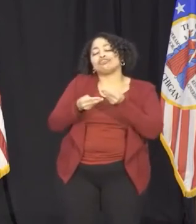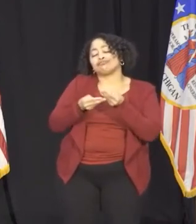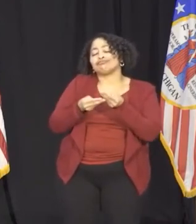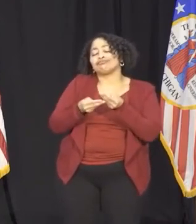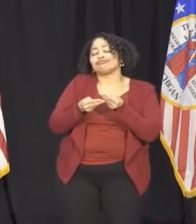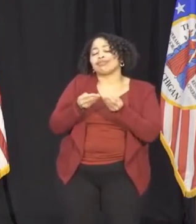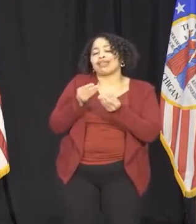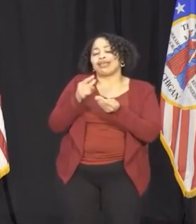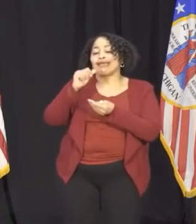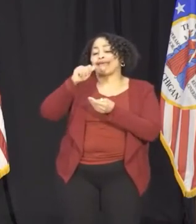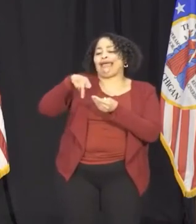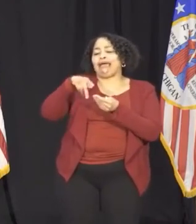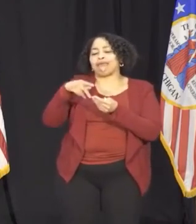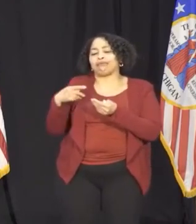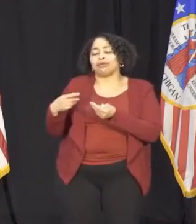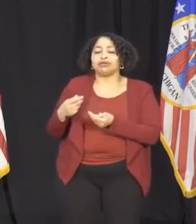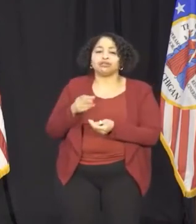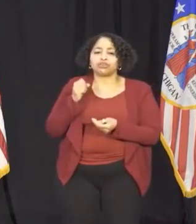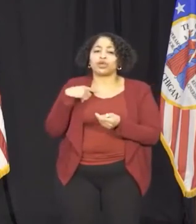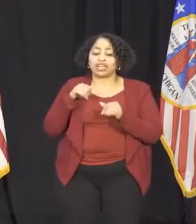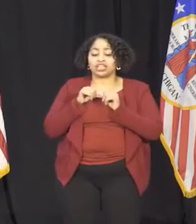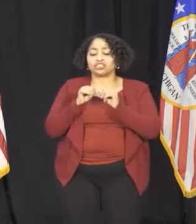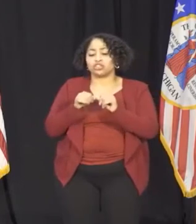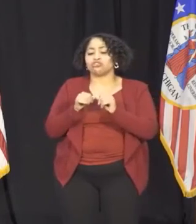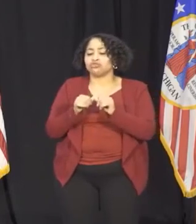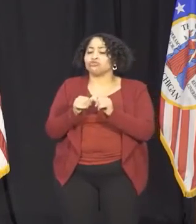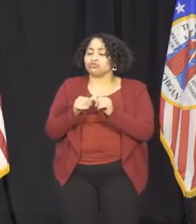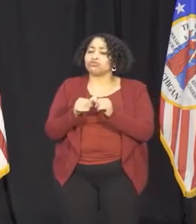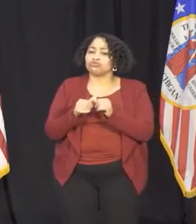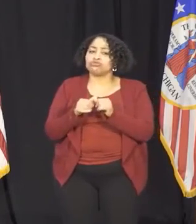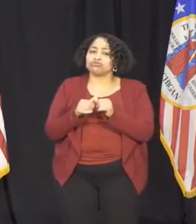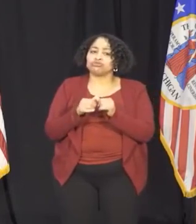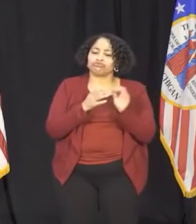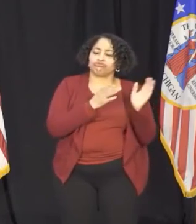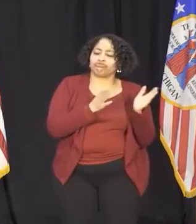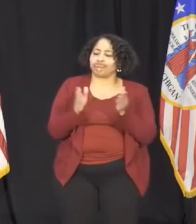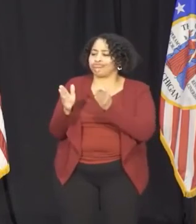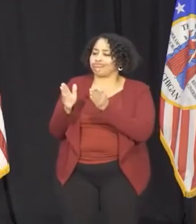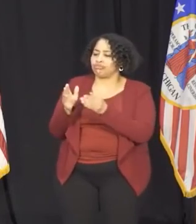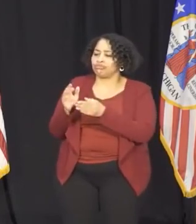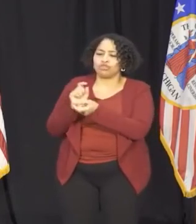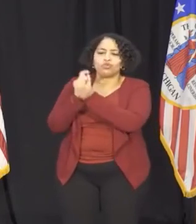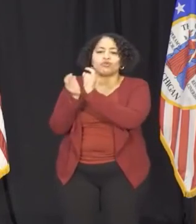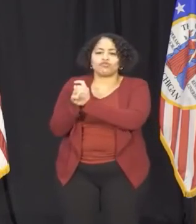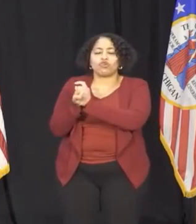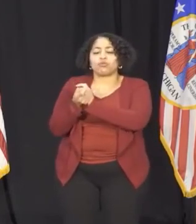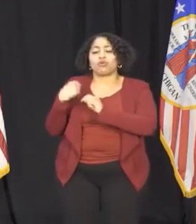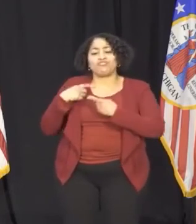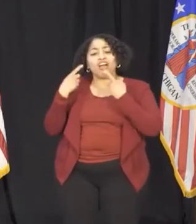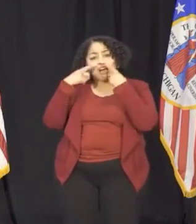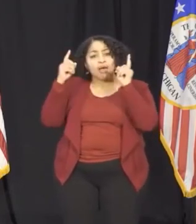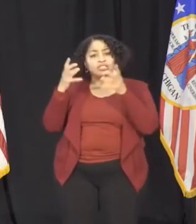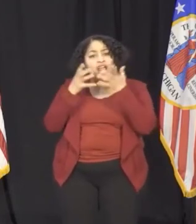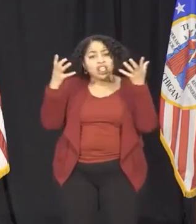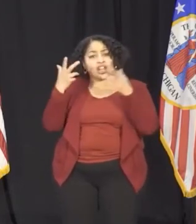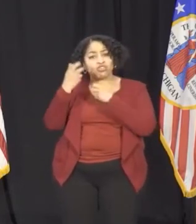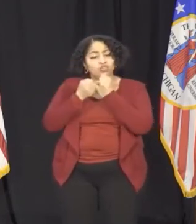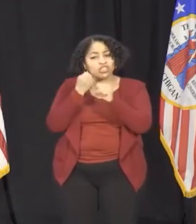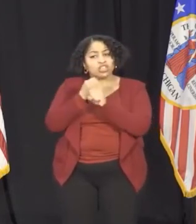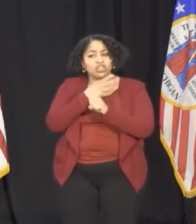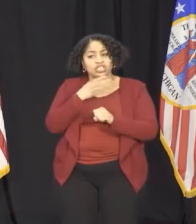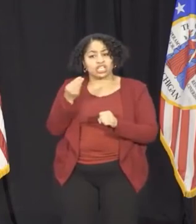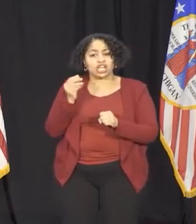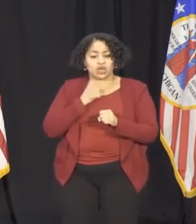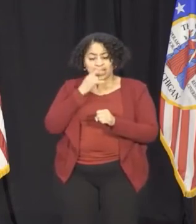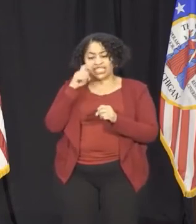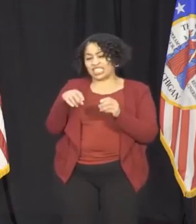can continue to usher the reform forward. As a school district, we've accomplished a lot in 3 years, and our children